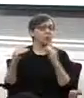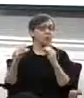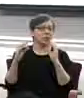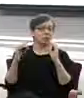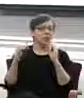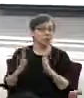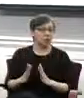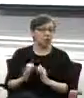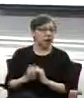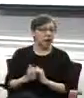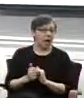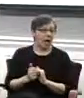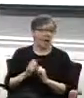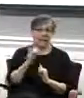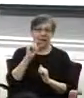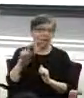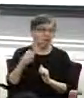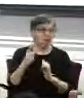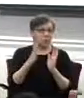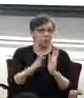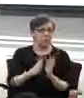simple as even preparing teachers.